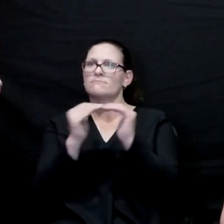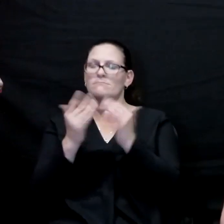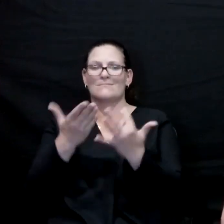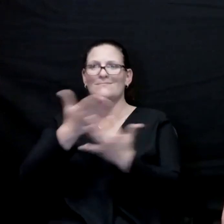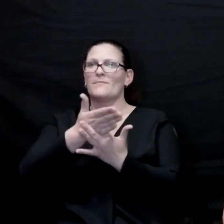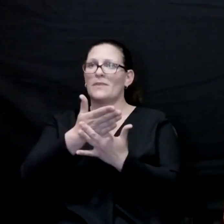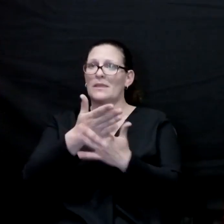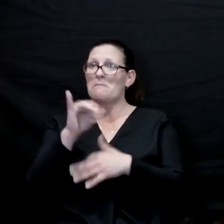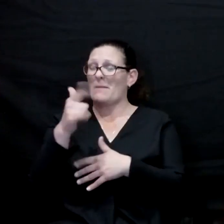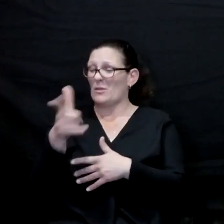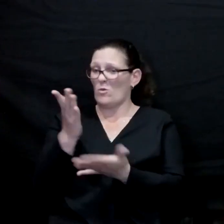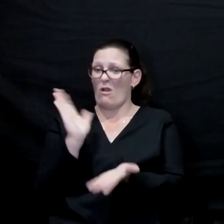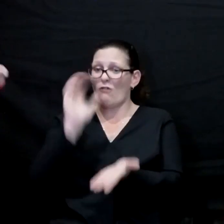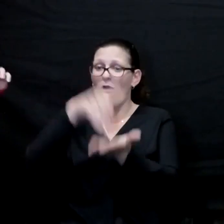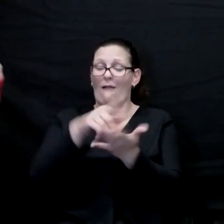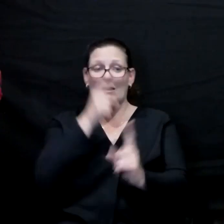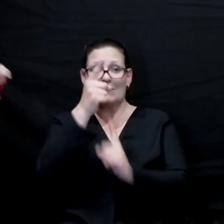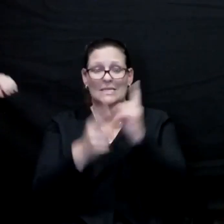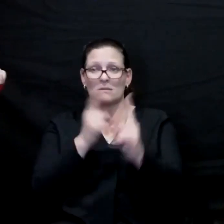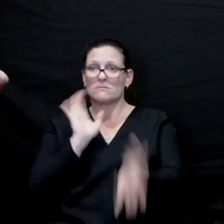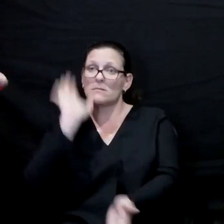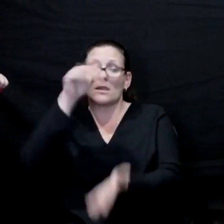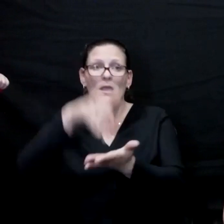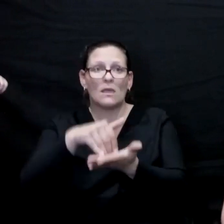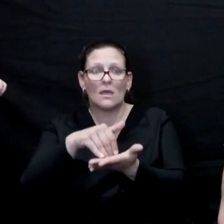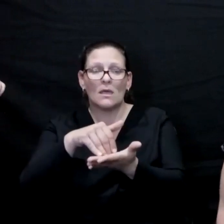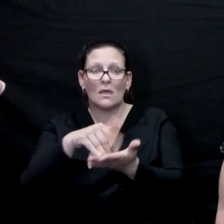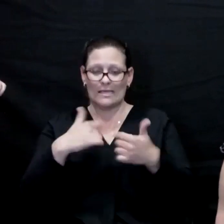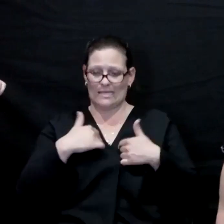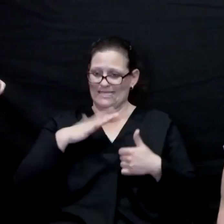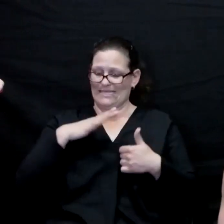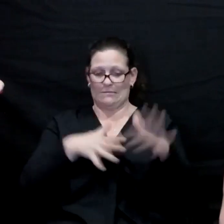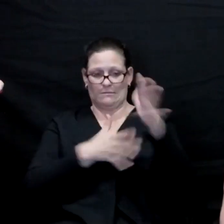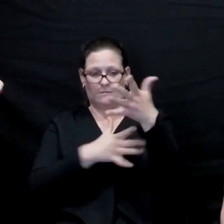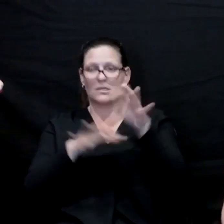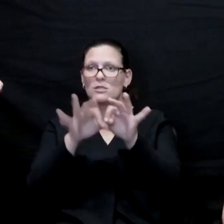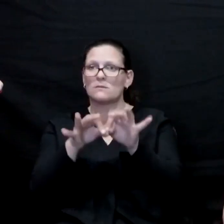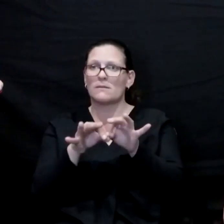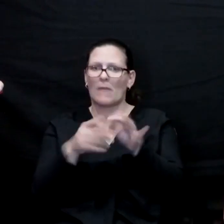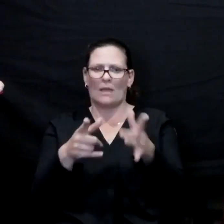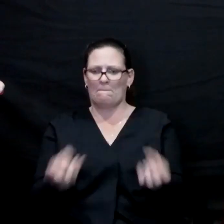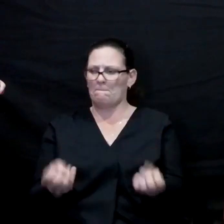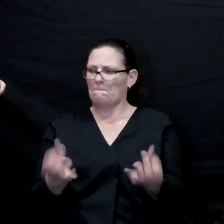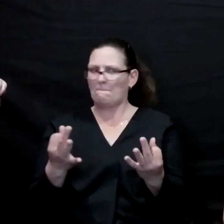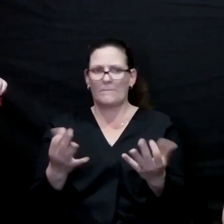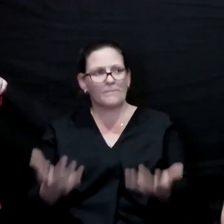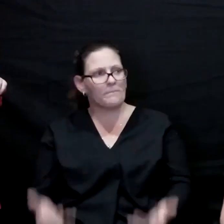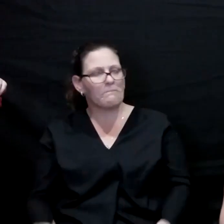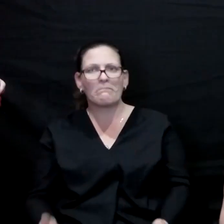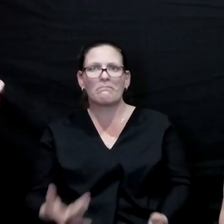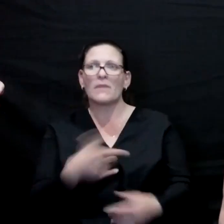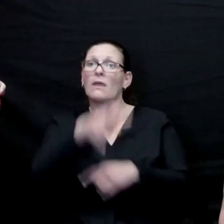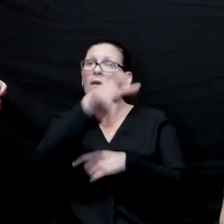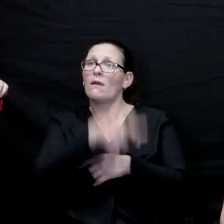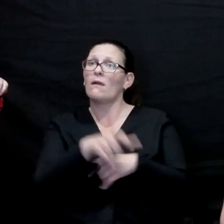meeting and you discover that there's no Auslan interpreter there, and the planner said, okay, well,